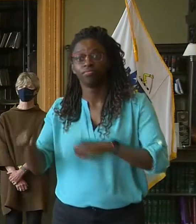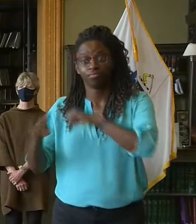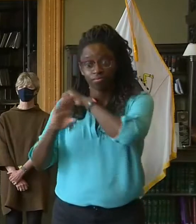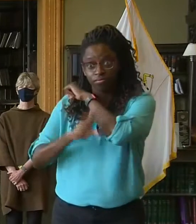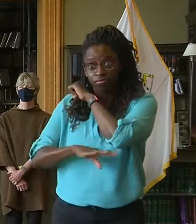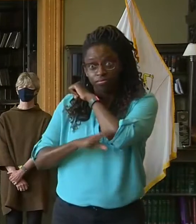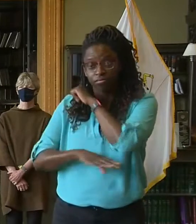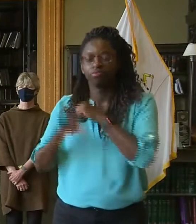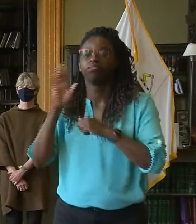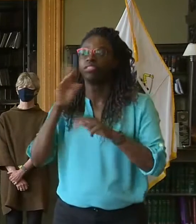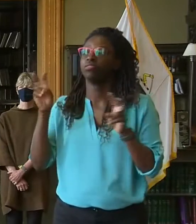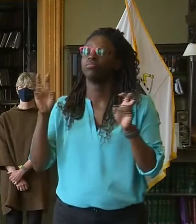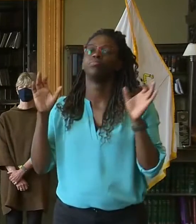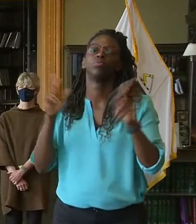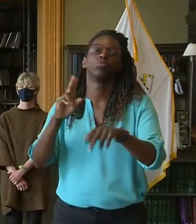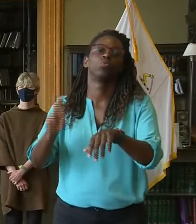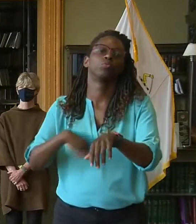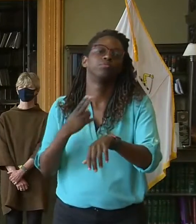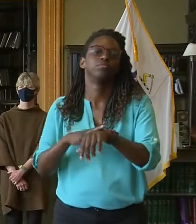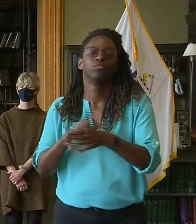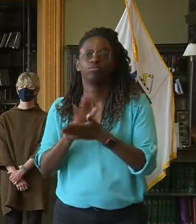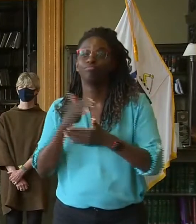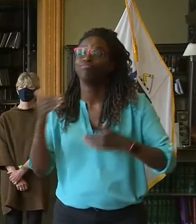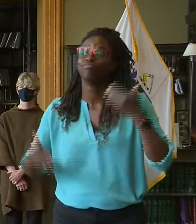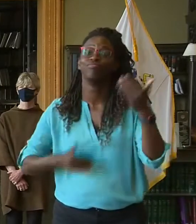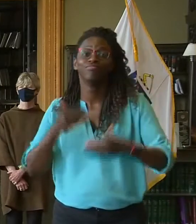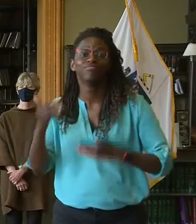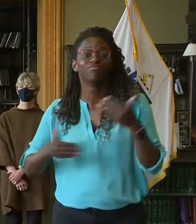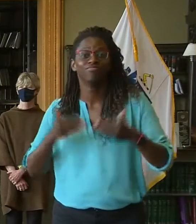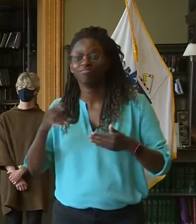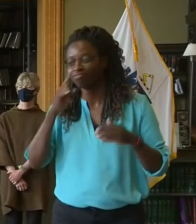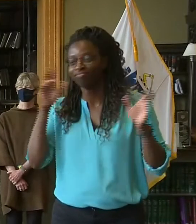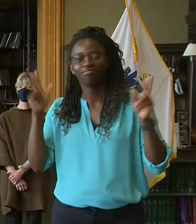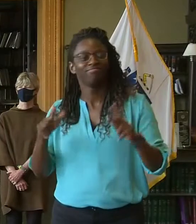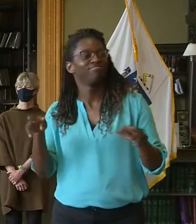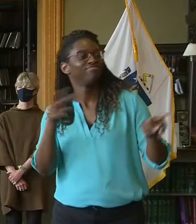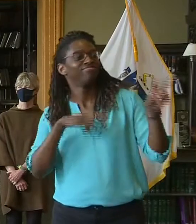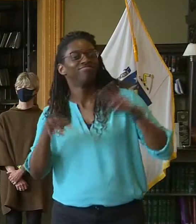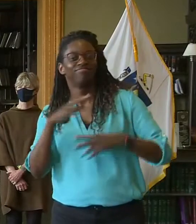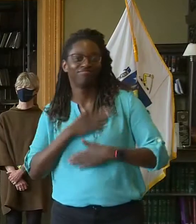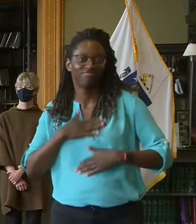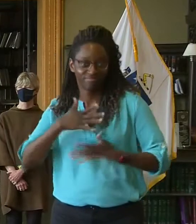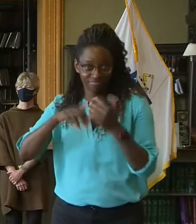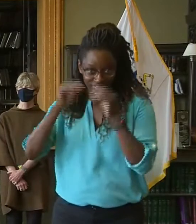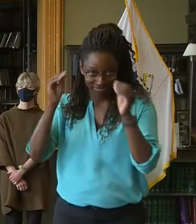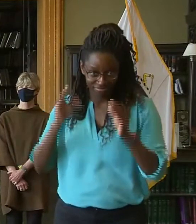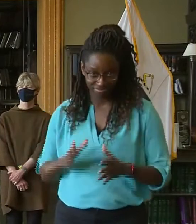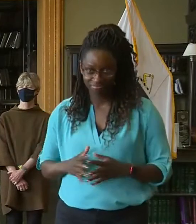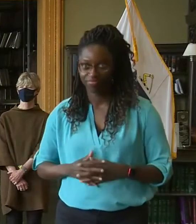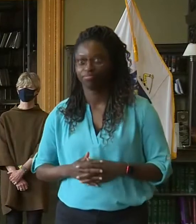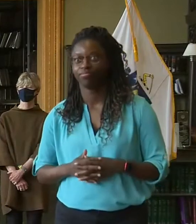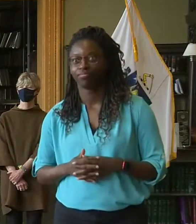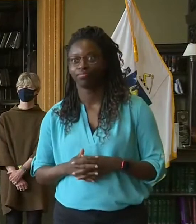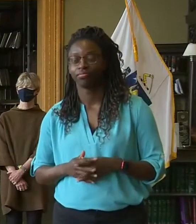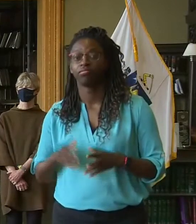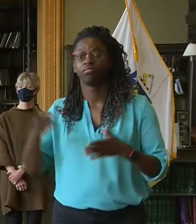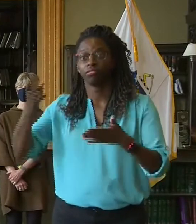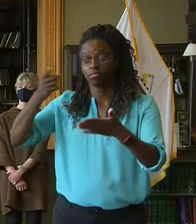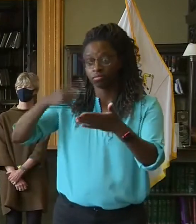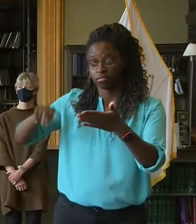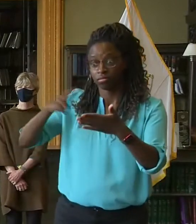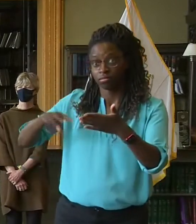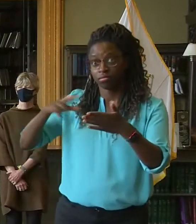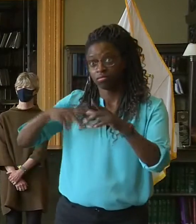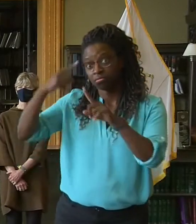weeks and months ahead, we anticipate many will have an opportunity with state, federal, and local